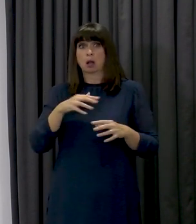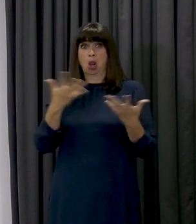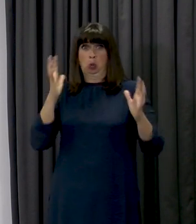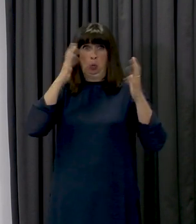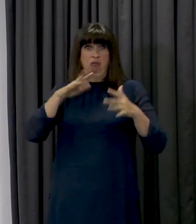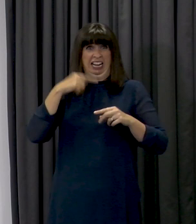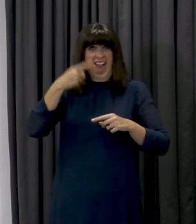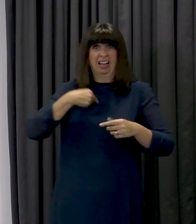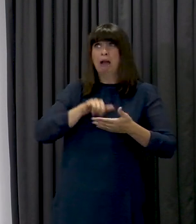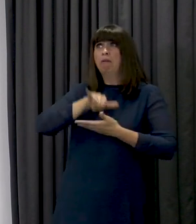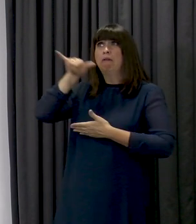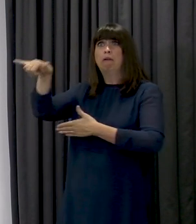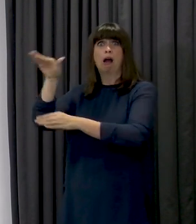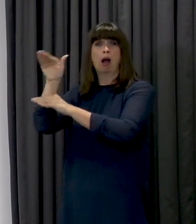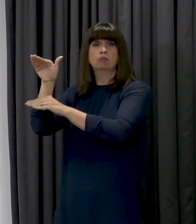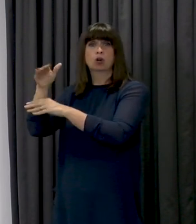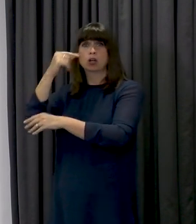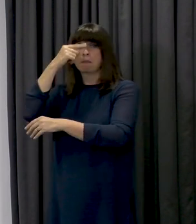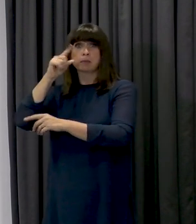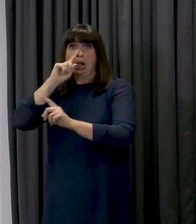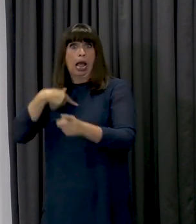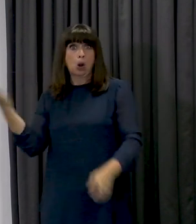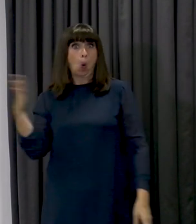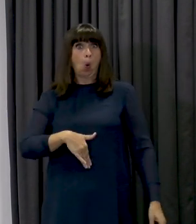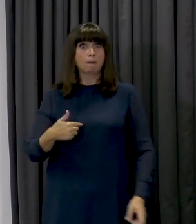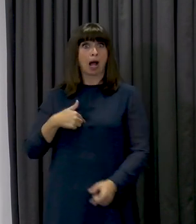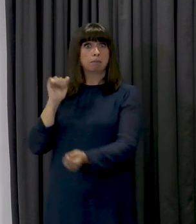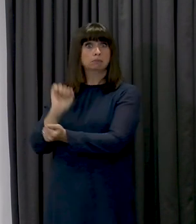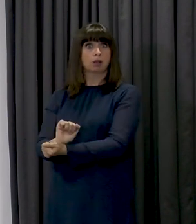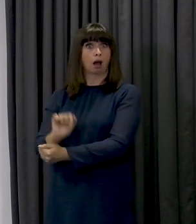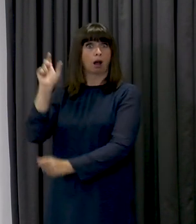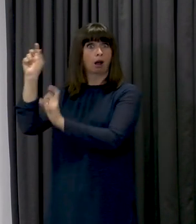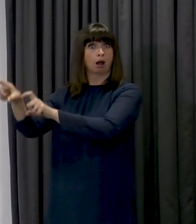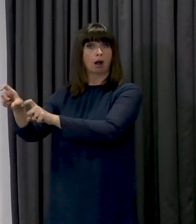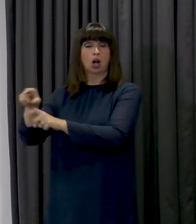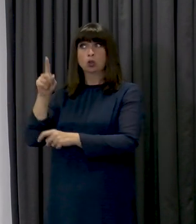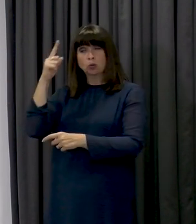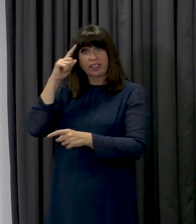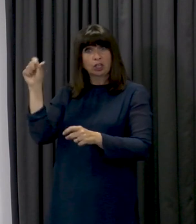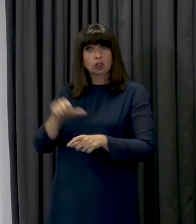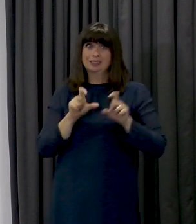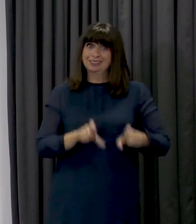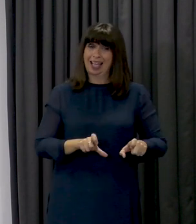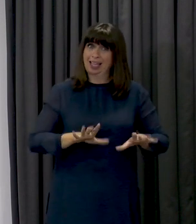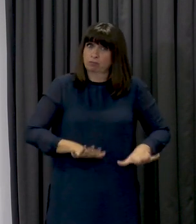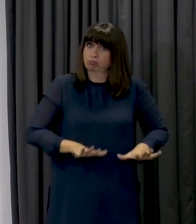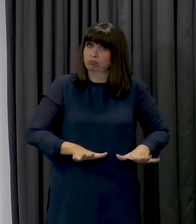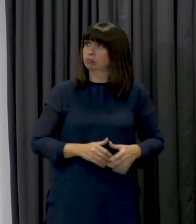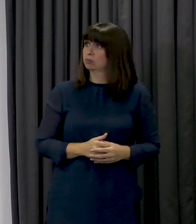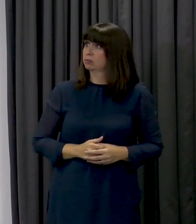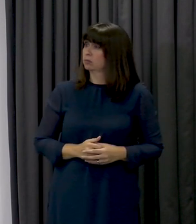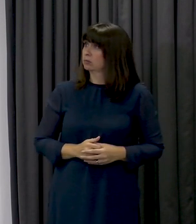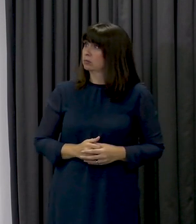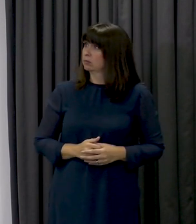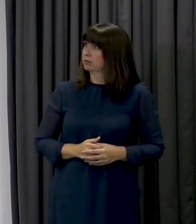there? Is your advice now to essentially avoid travelling overseas and to have a staycation? Thanks very much, Nathan.